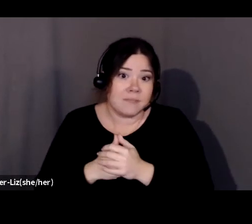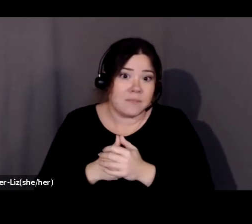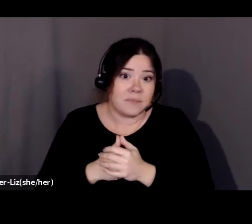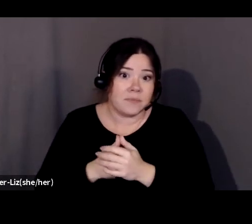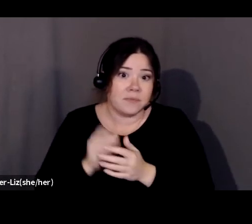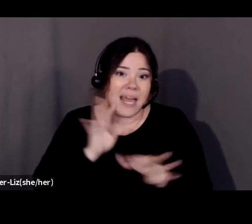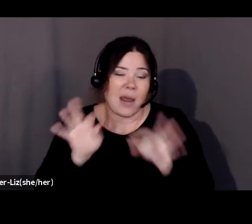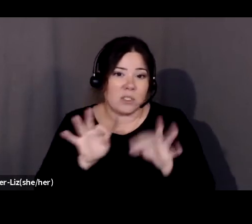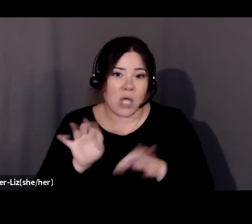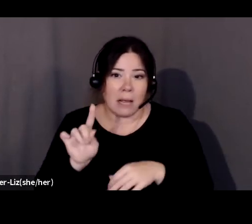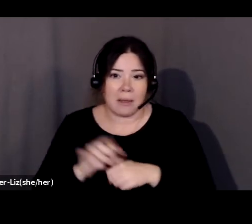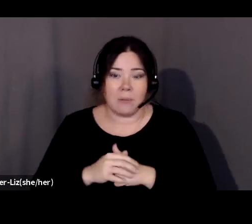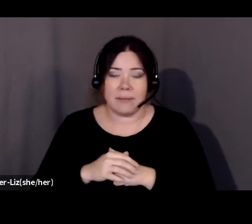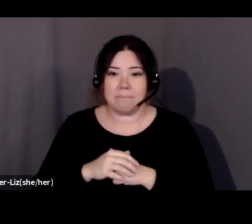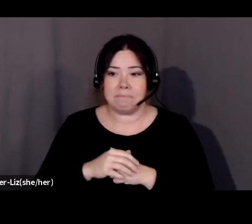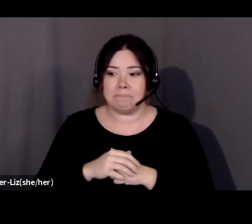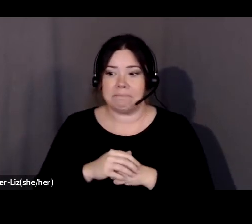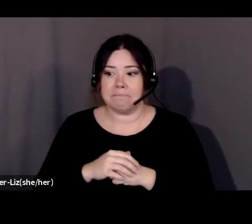that in a little bit.